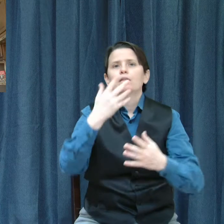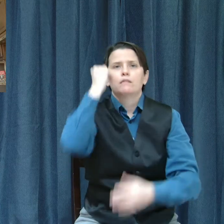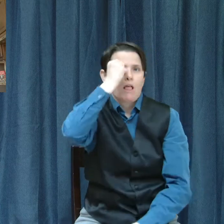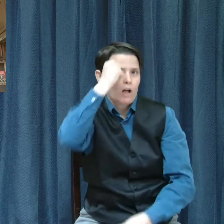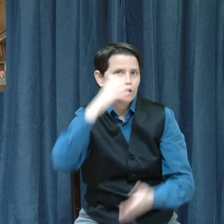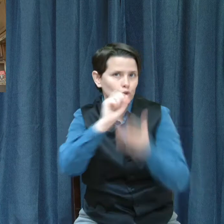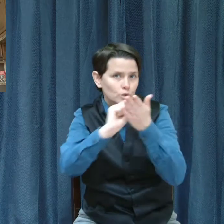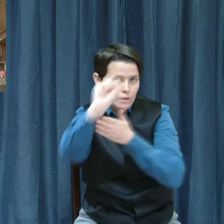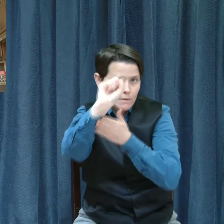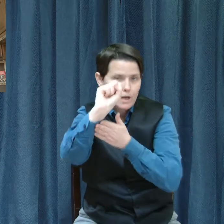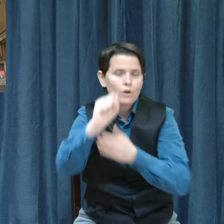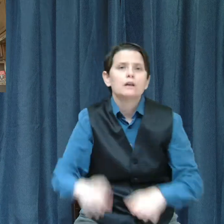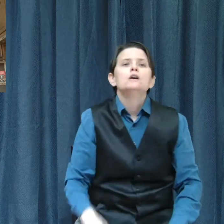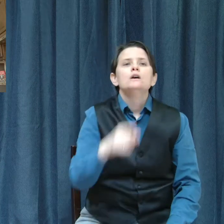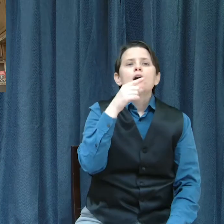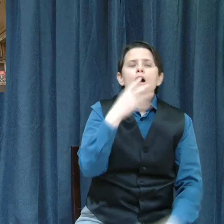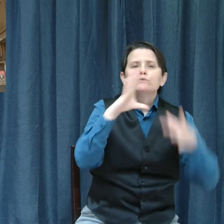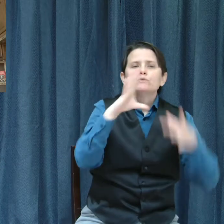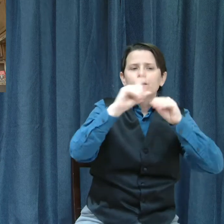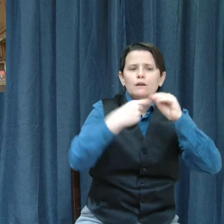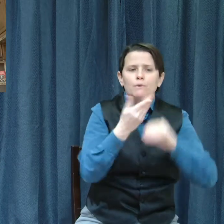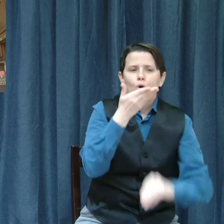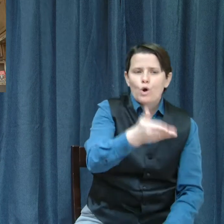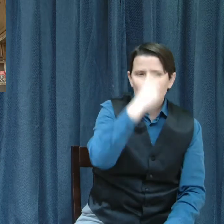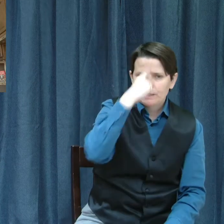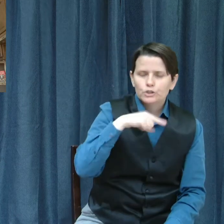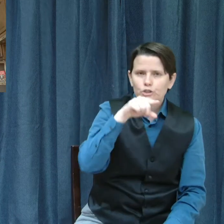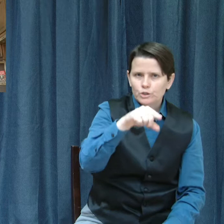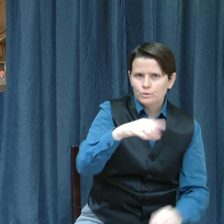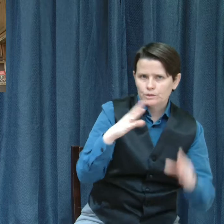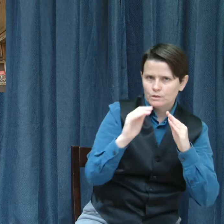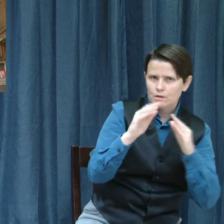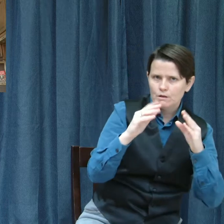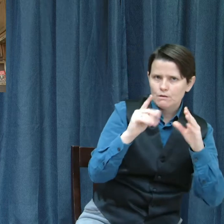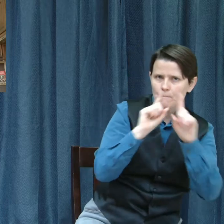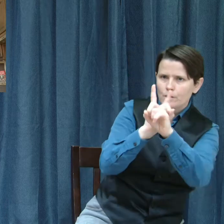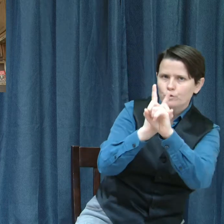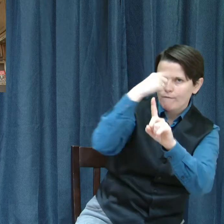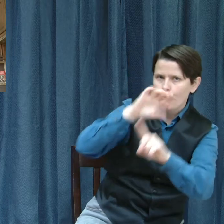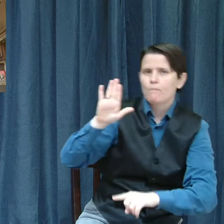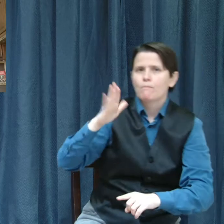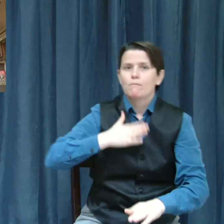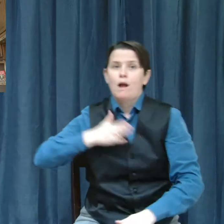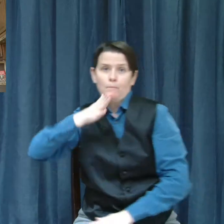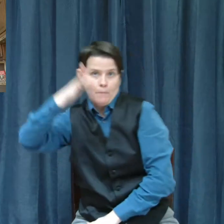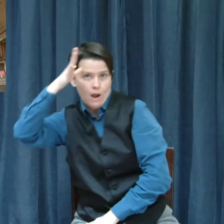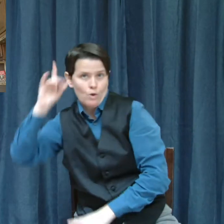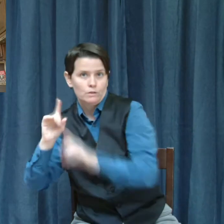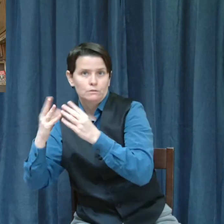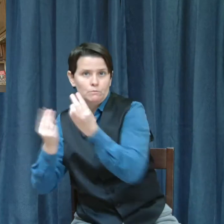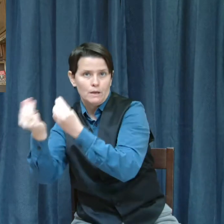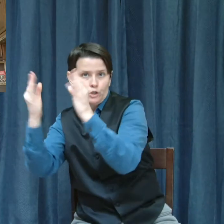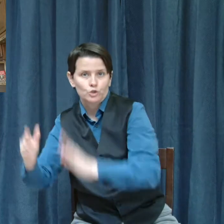was she the mentor to my parents' minister, Mary Tompkins, but Johnny Coleman is